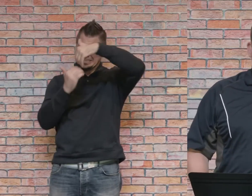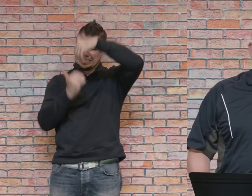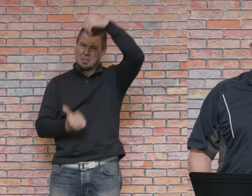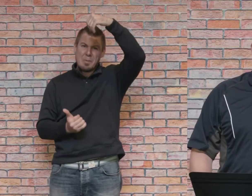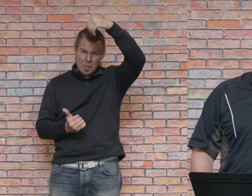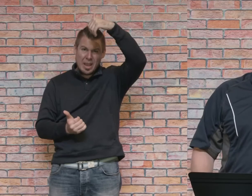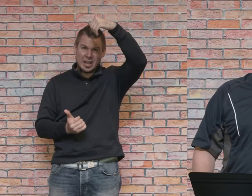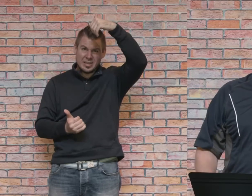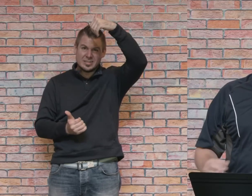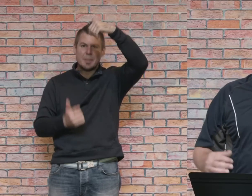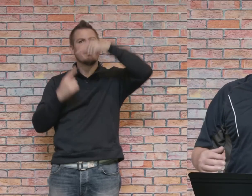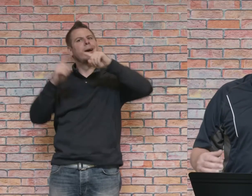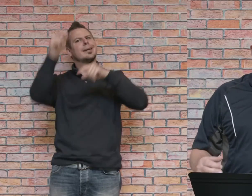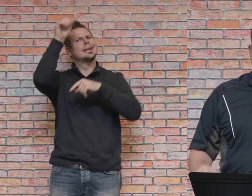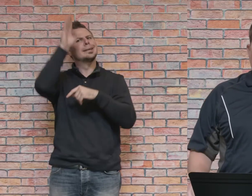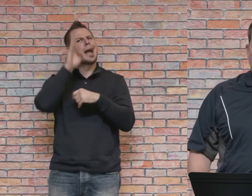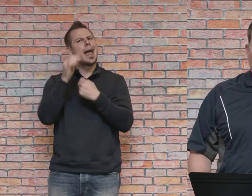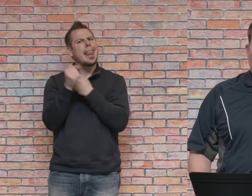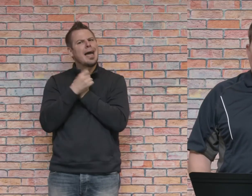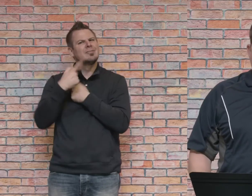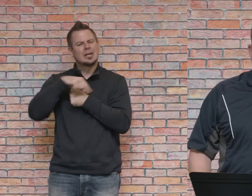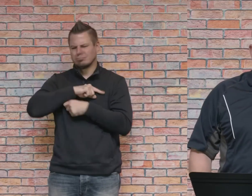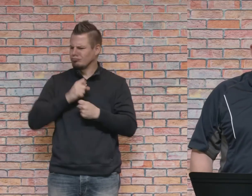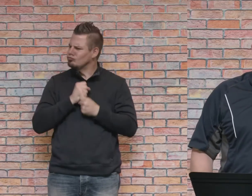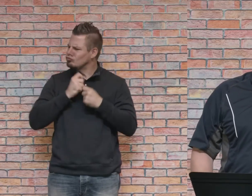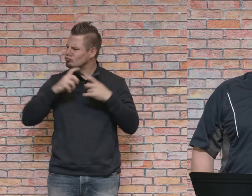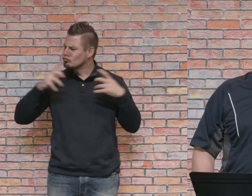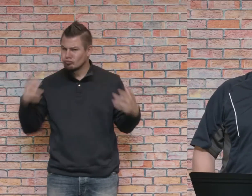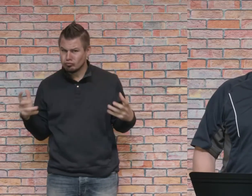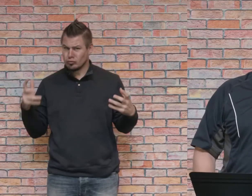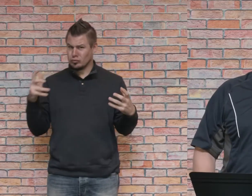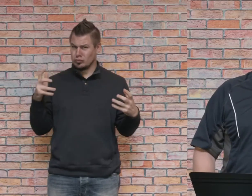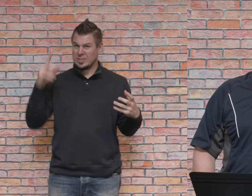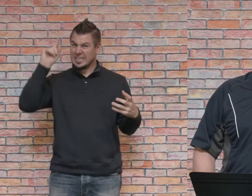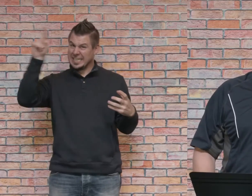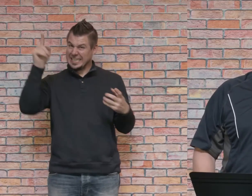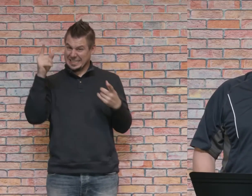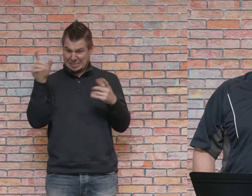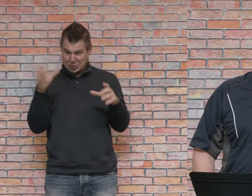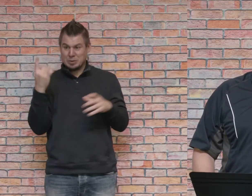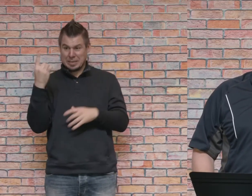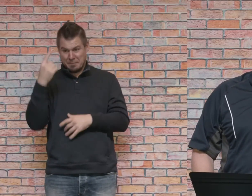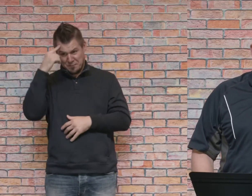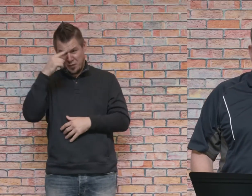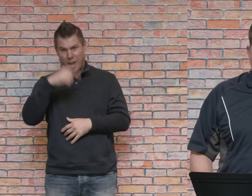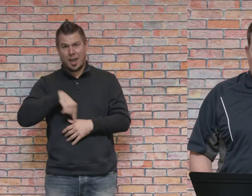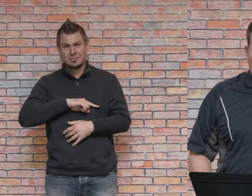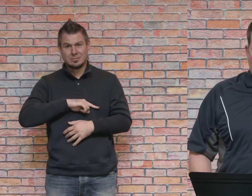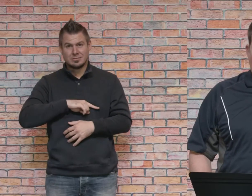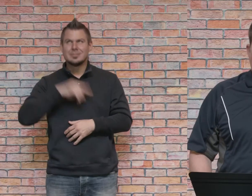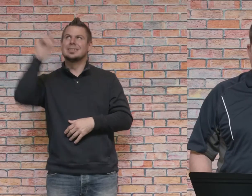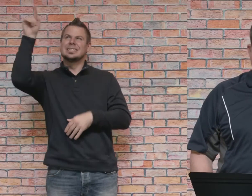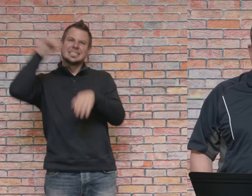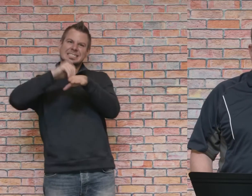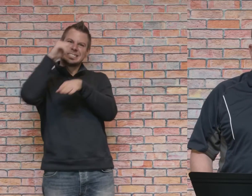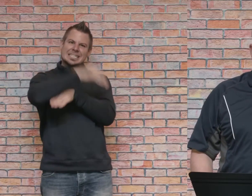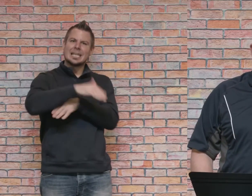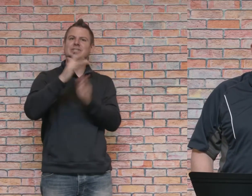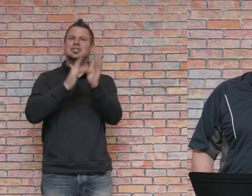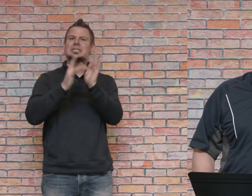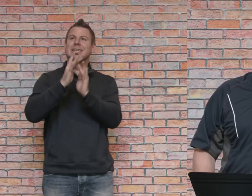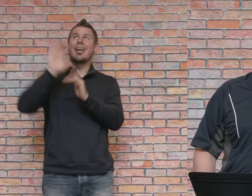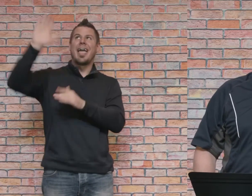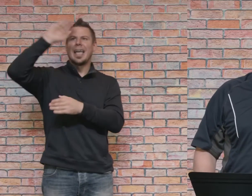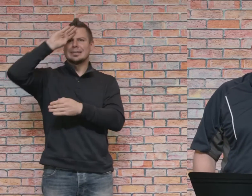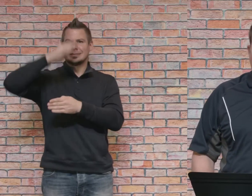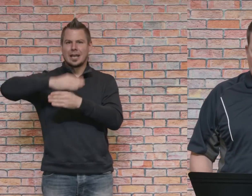yet God loved us so much that he did something for us. He sent his son Jesus to this earth,